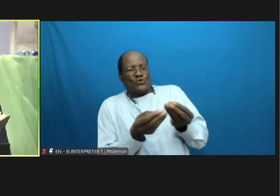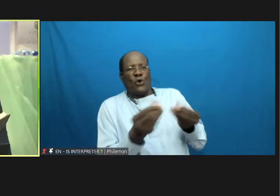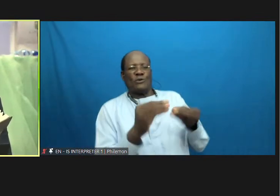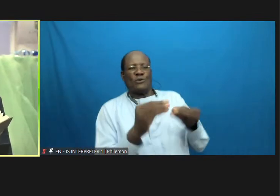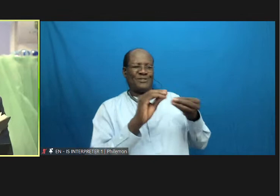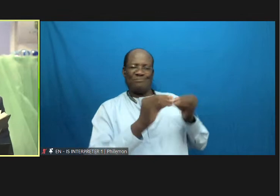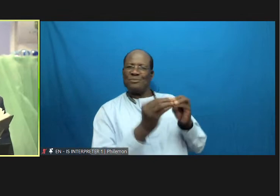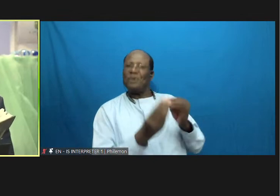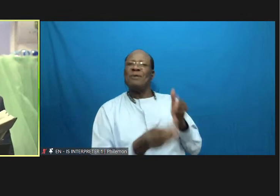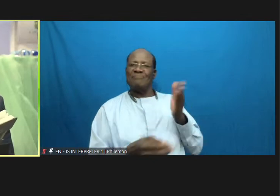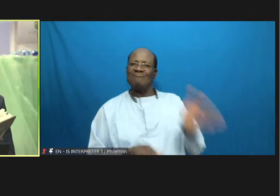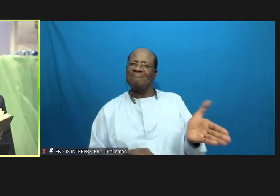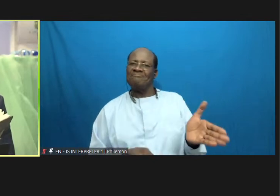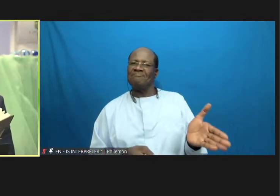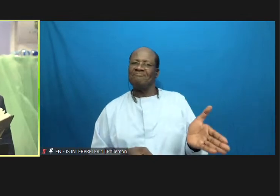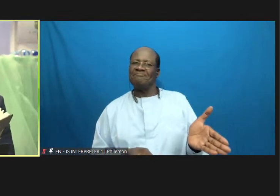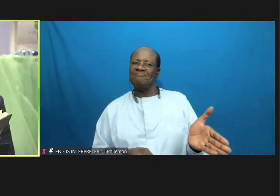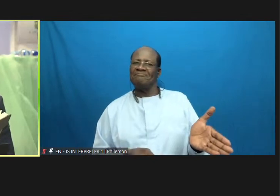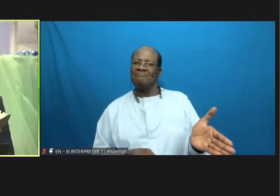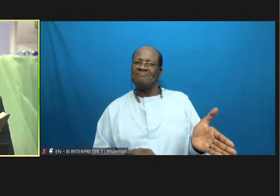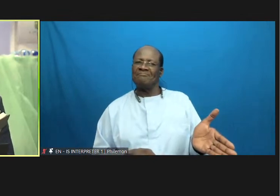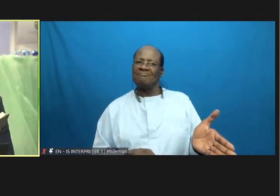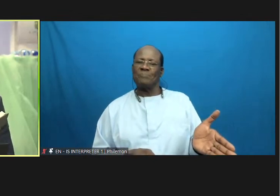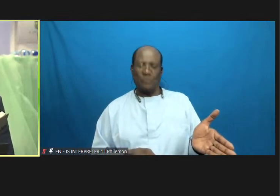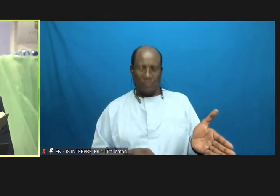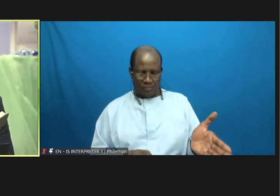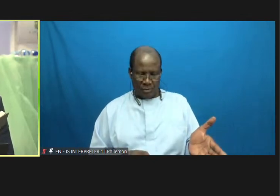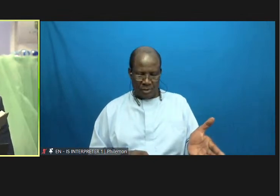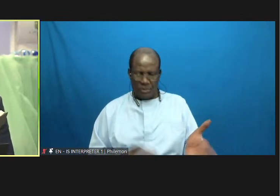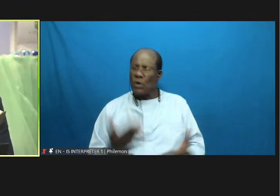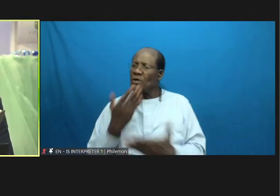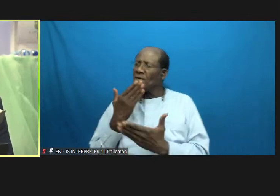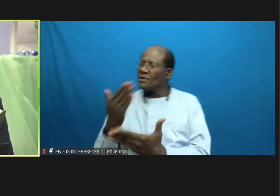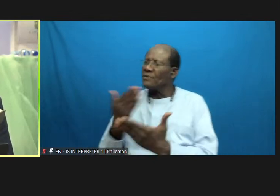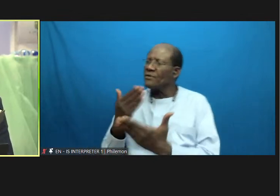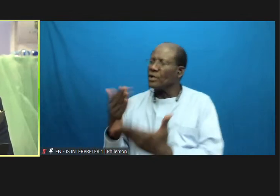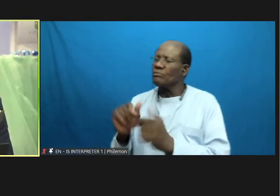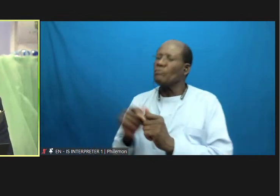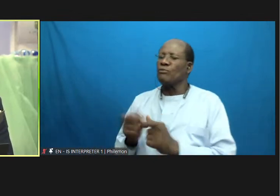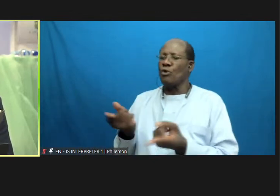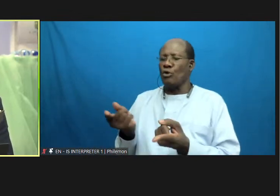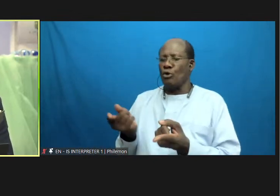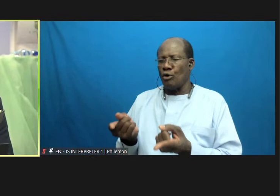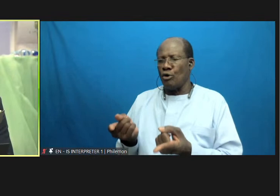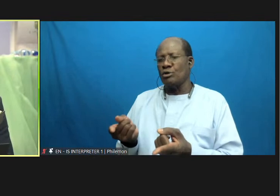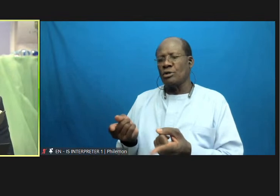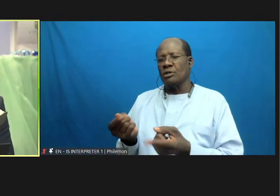sectors. And thank you also for having highlighted the HR-based approach.